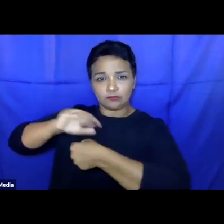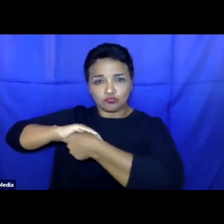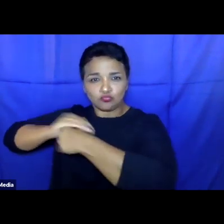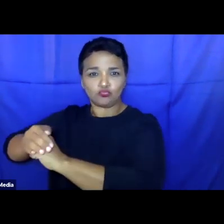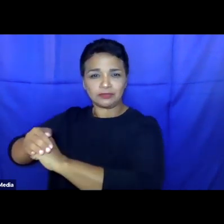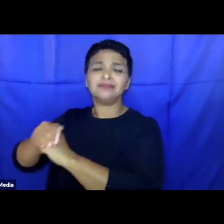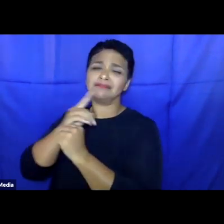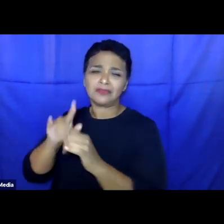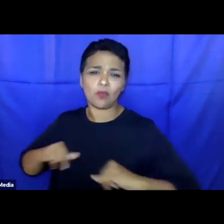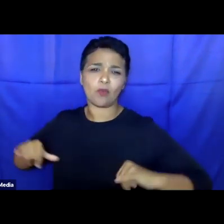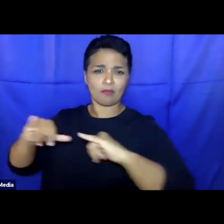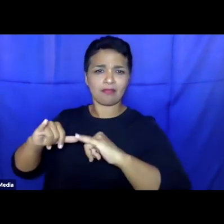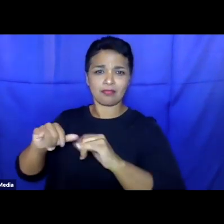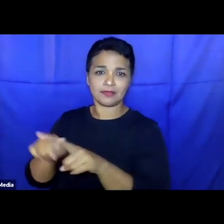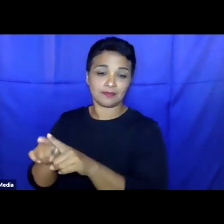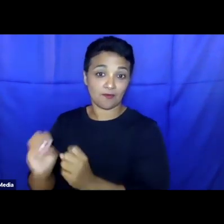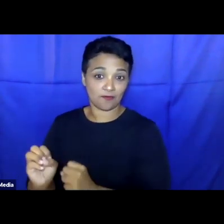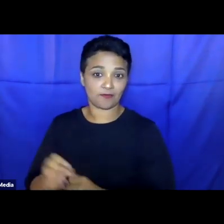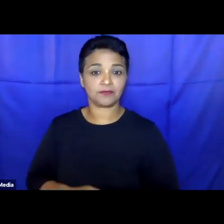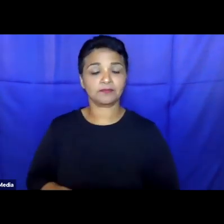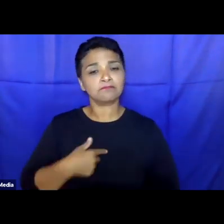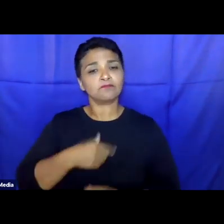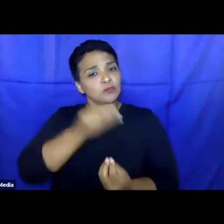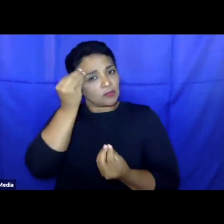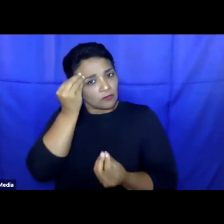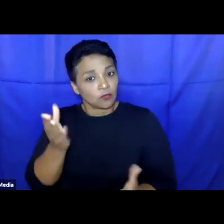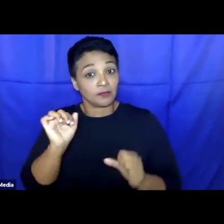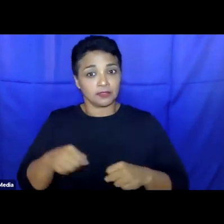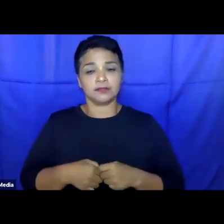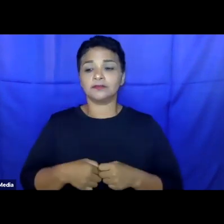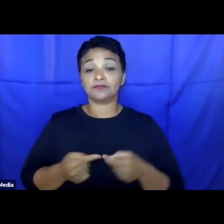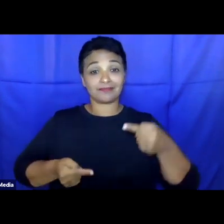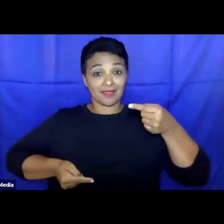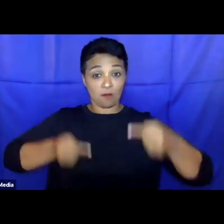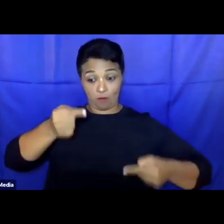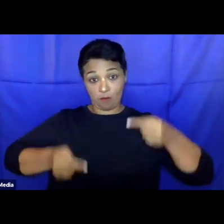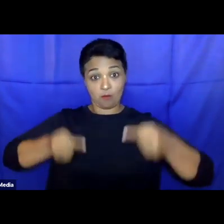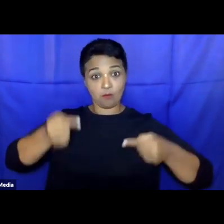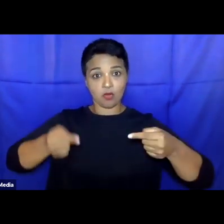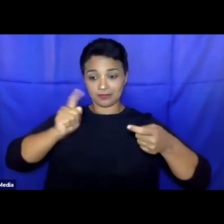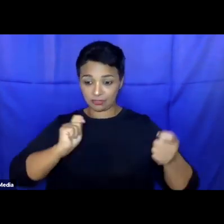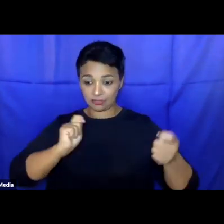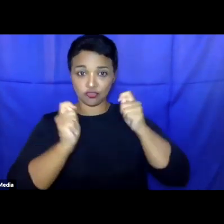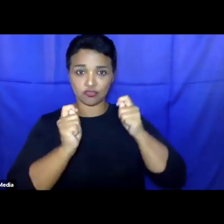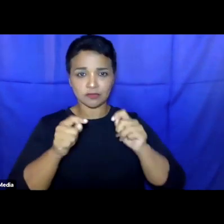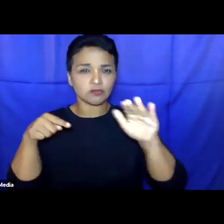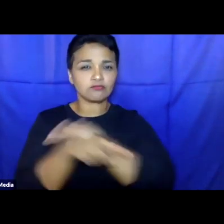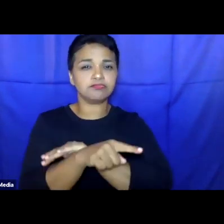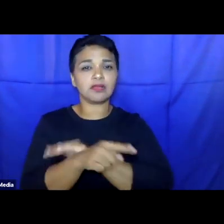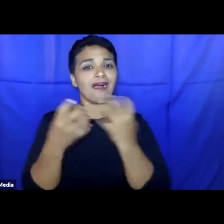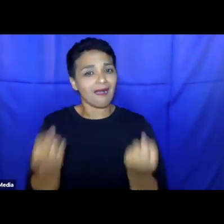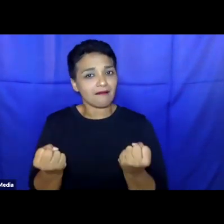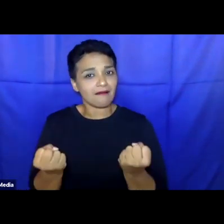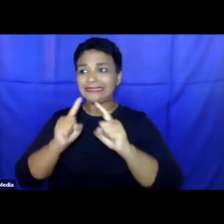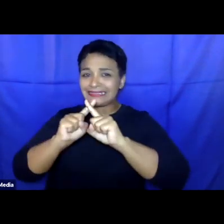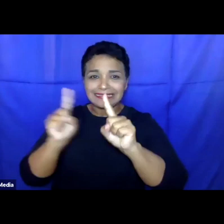more common. And I would also say that the politicization of displacement has changed with the change in the types of conflicts over the